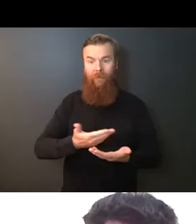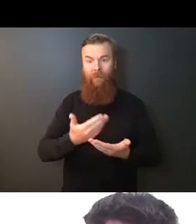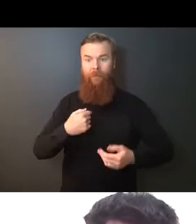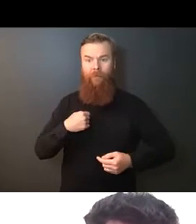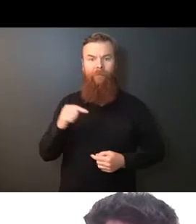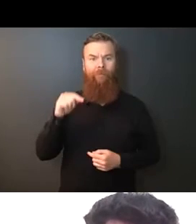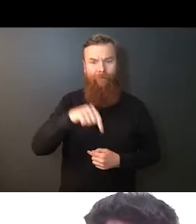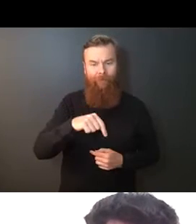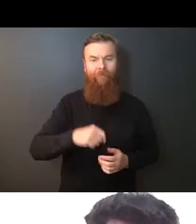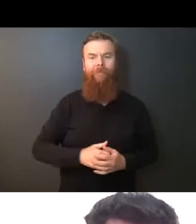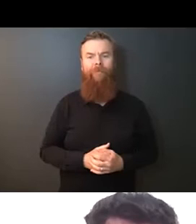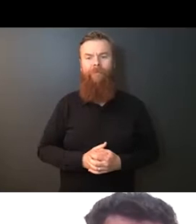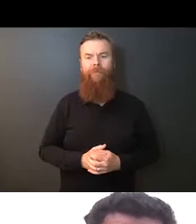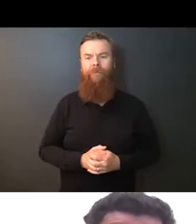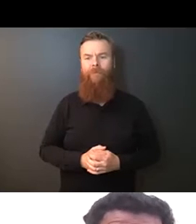Thursday, February 17th.